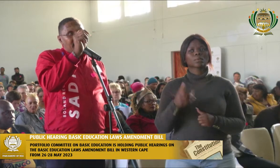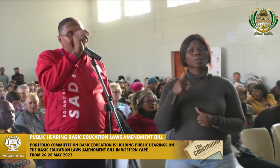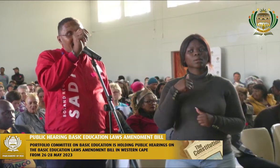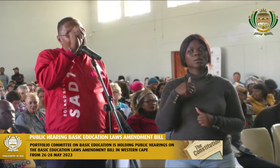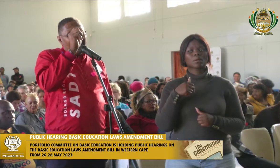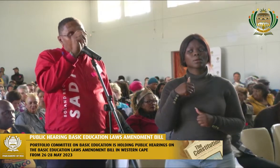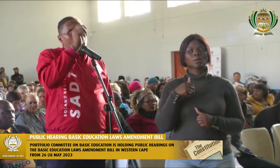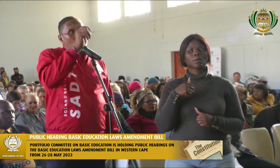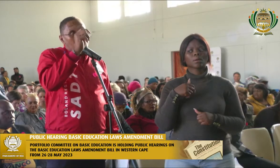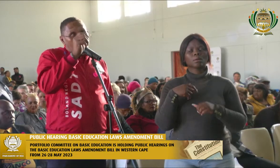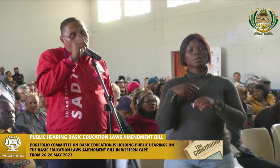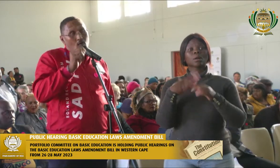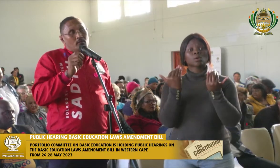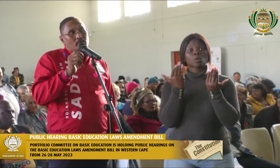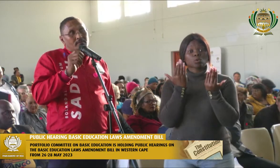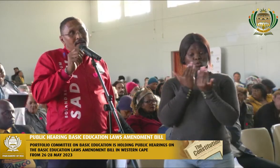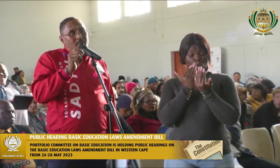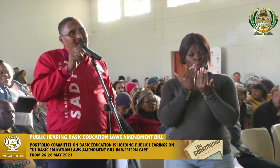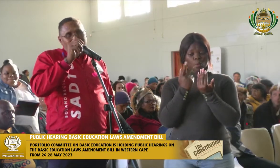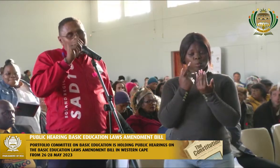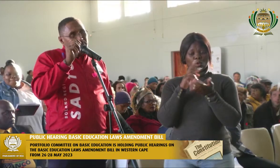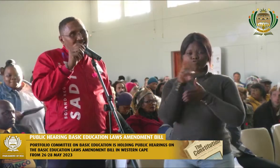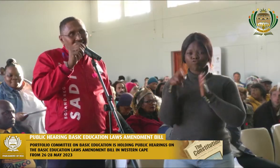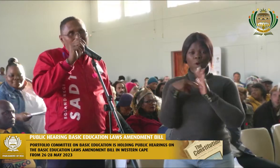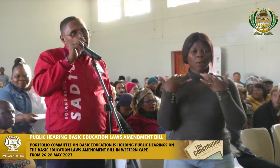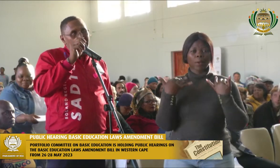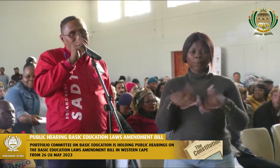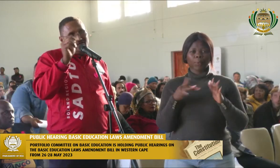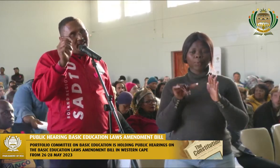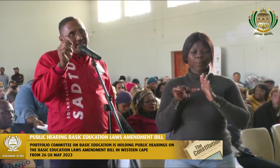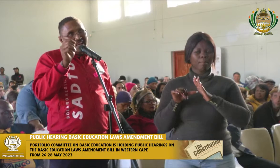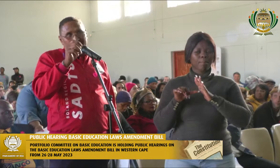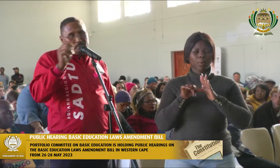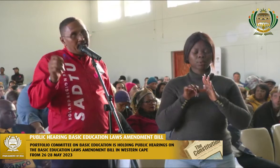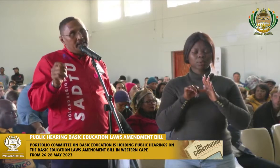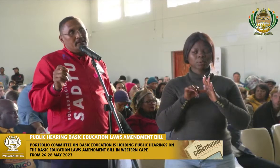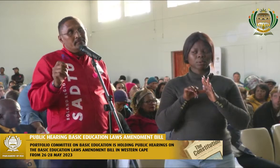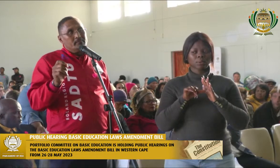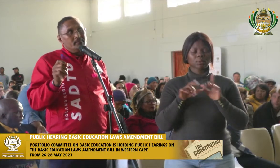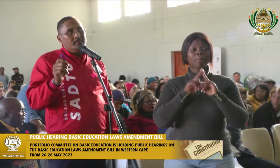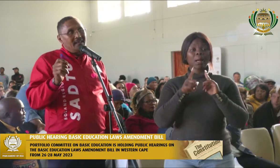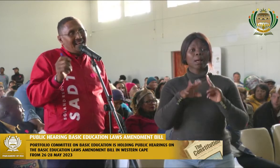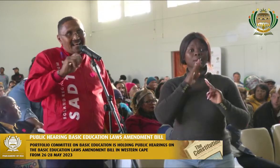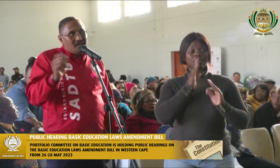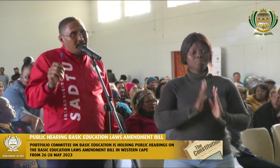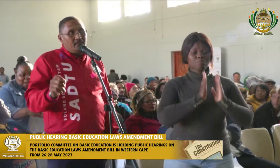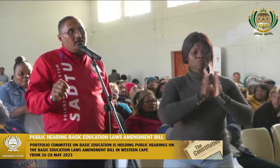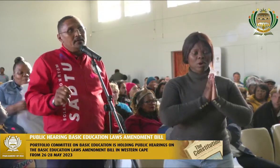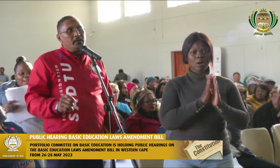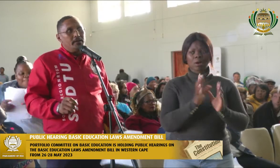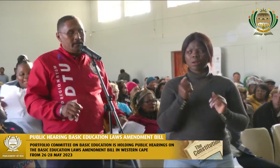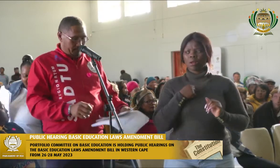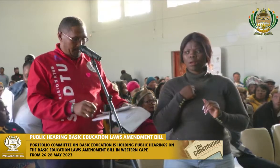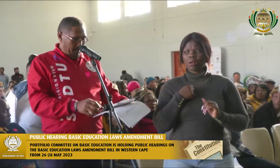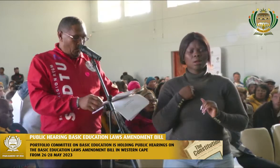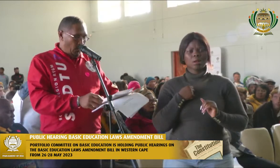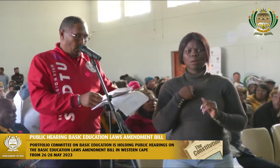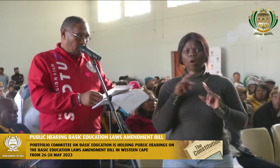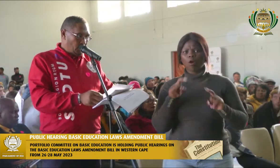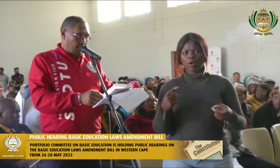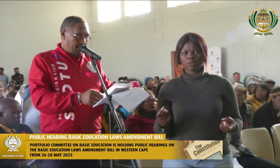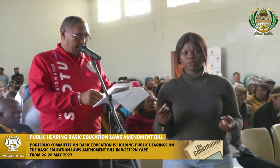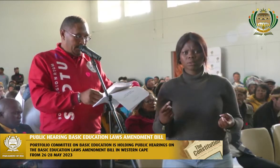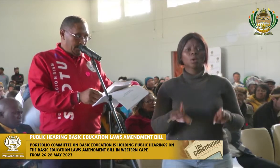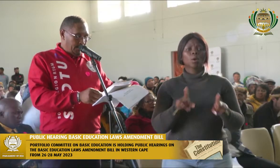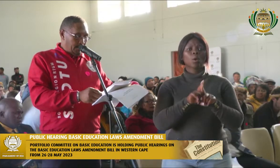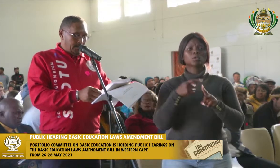play a very important role, but the SGBs can't be the referee and the player. They can't be referee and player. We